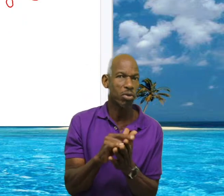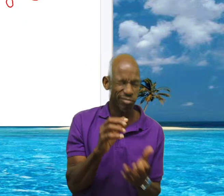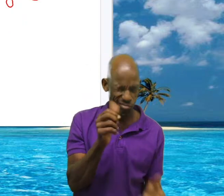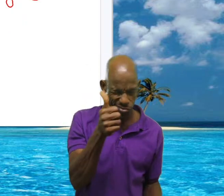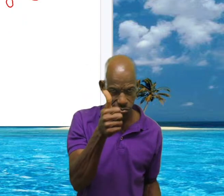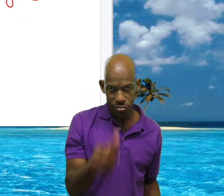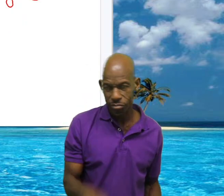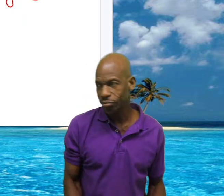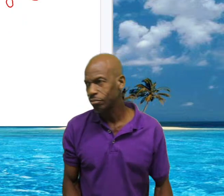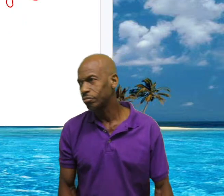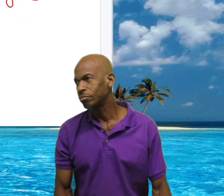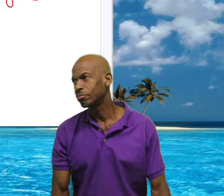drive.